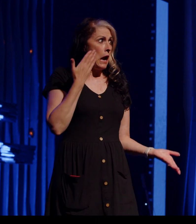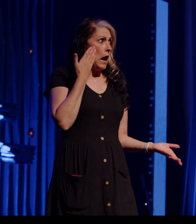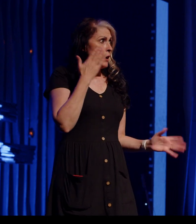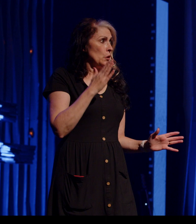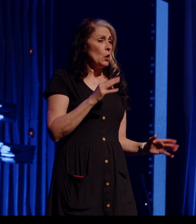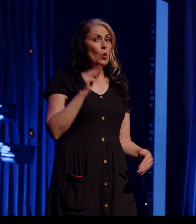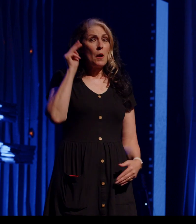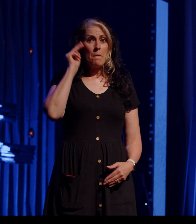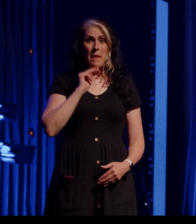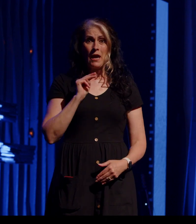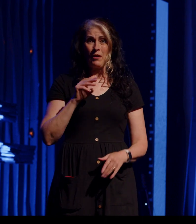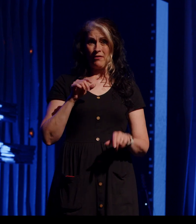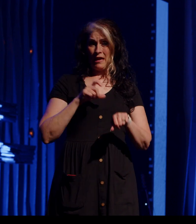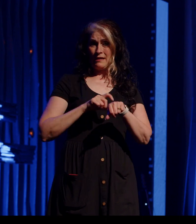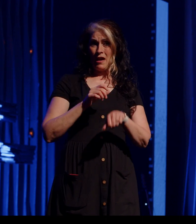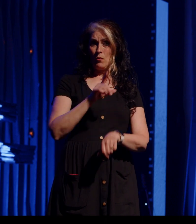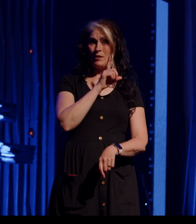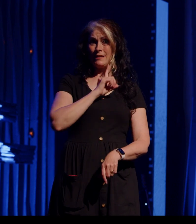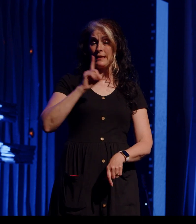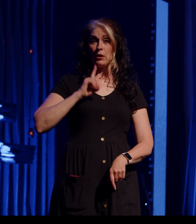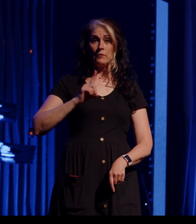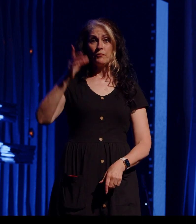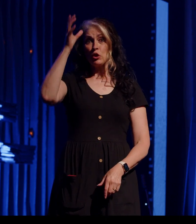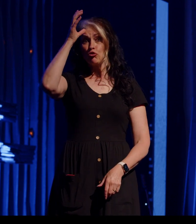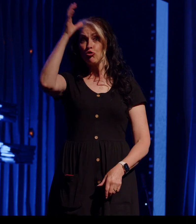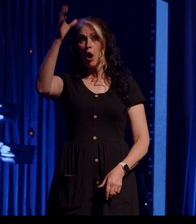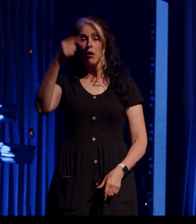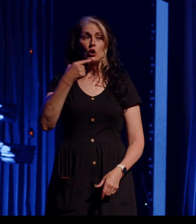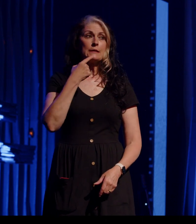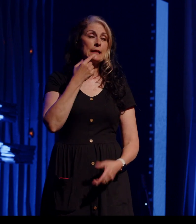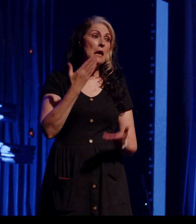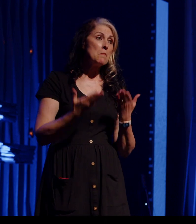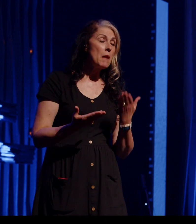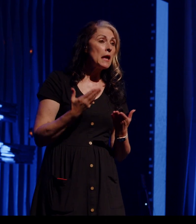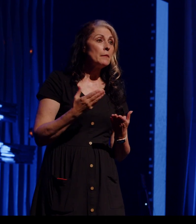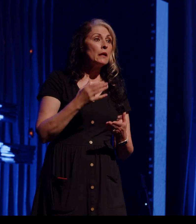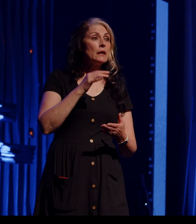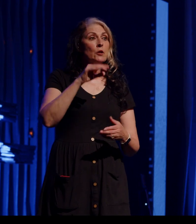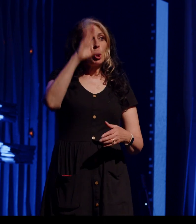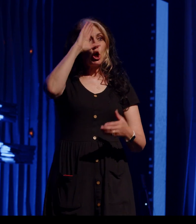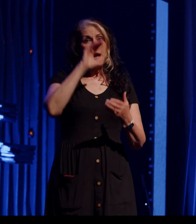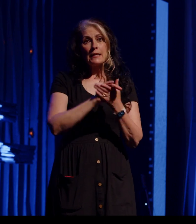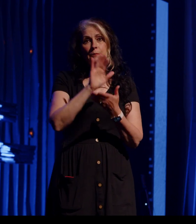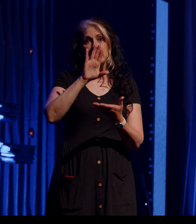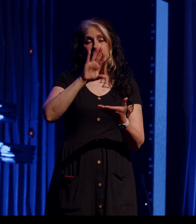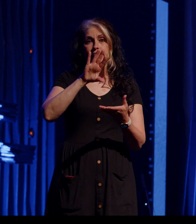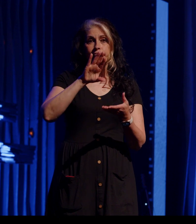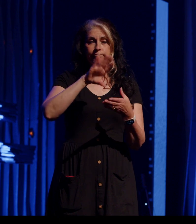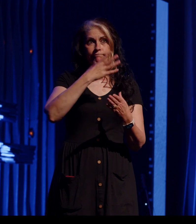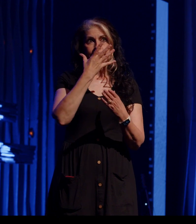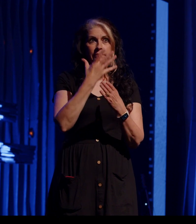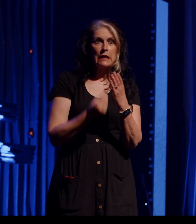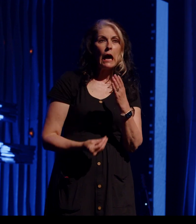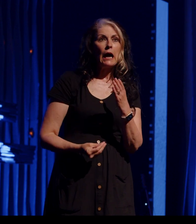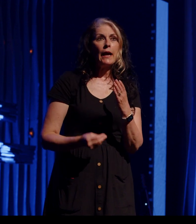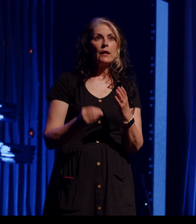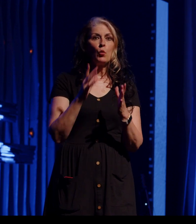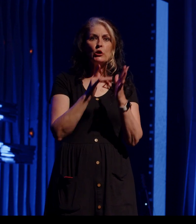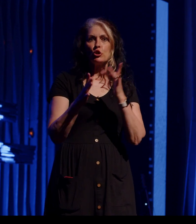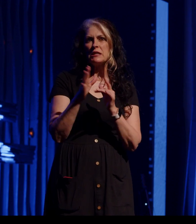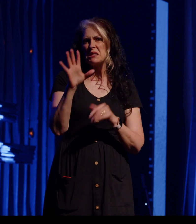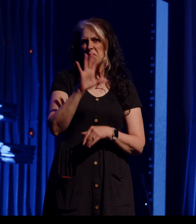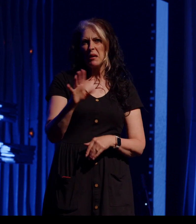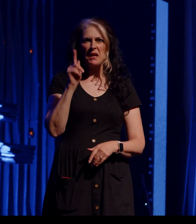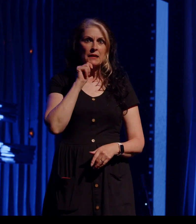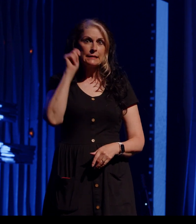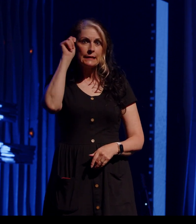was a single mom. Scholars tell us that probably Joseph died somewhere when Jesus was a teenager. And so